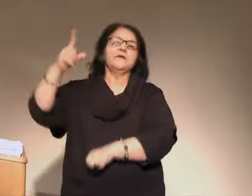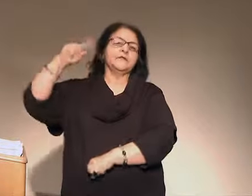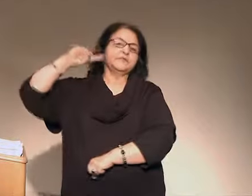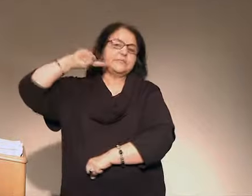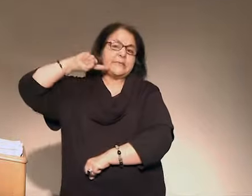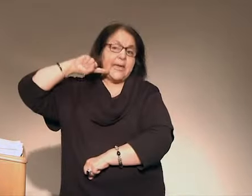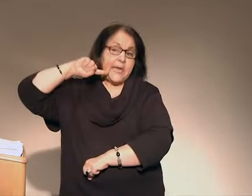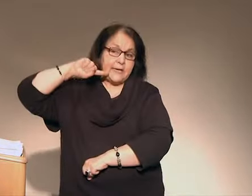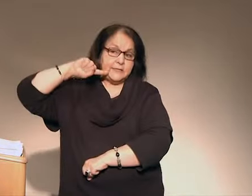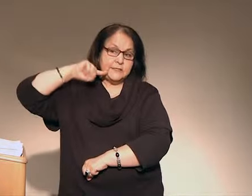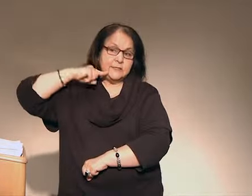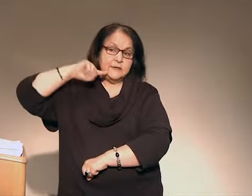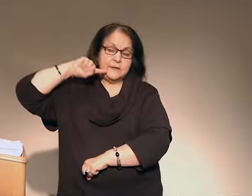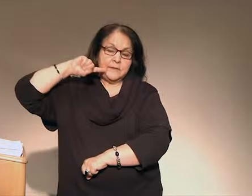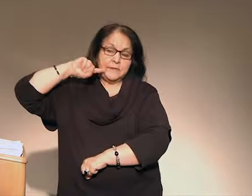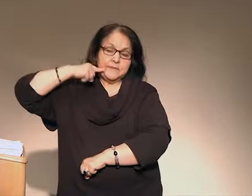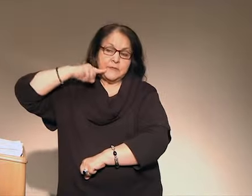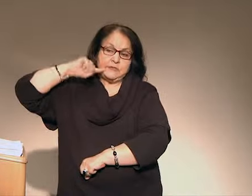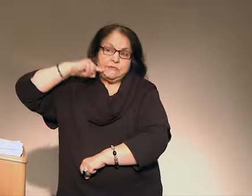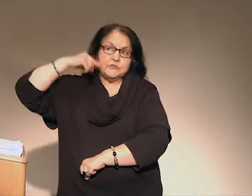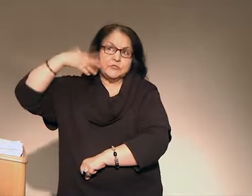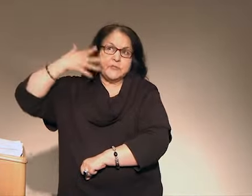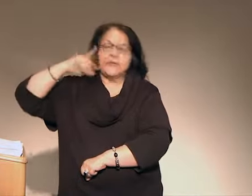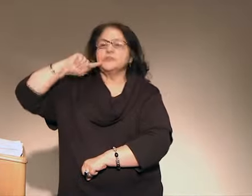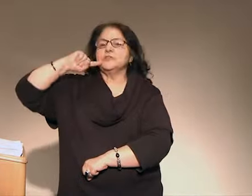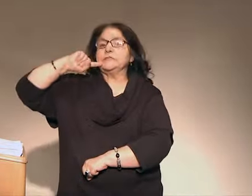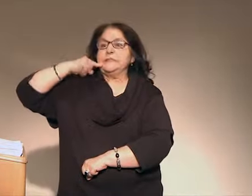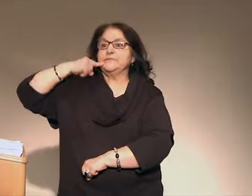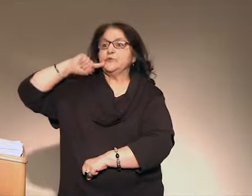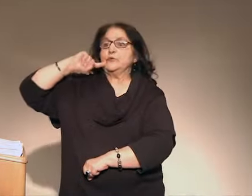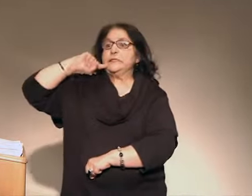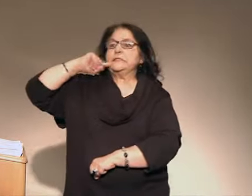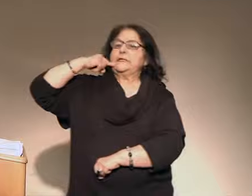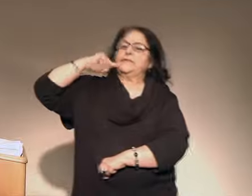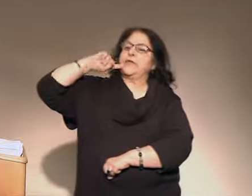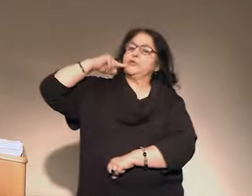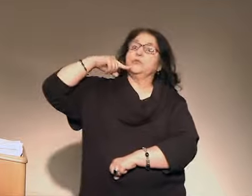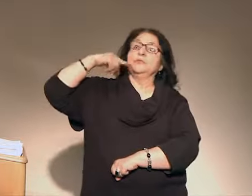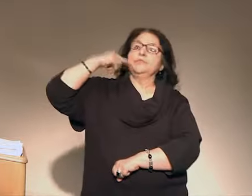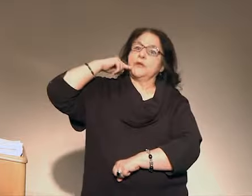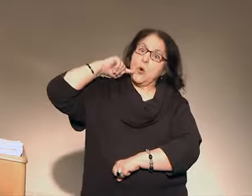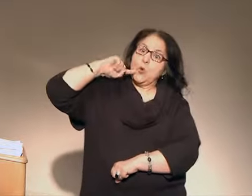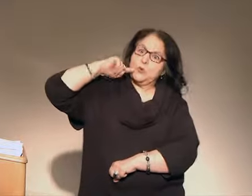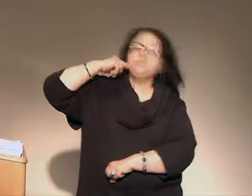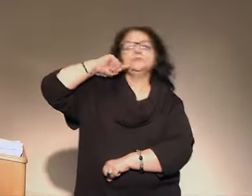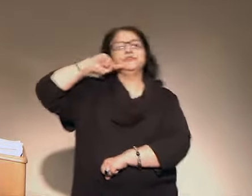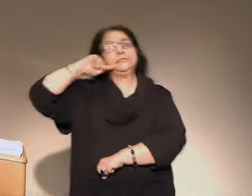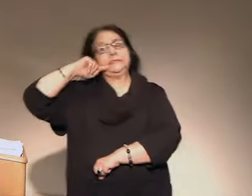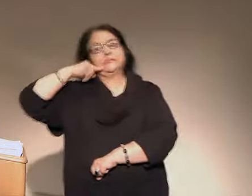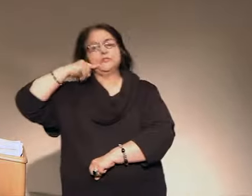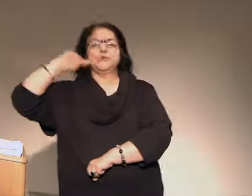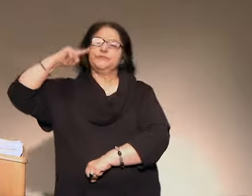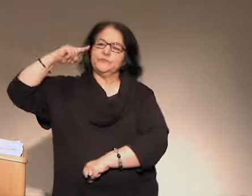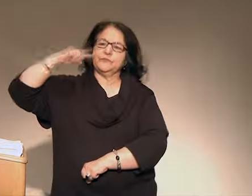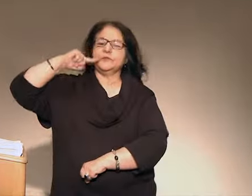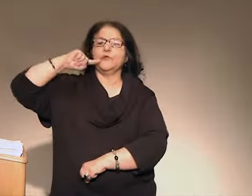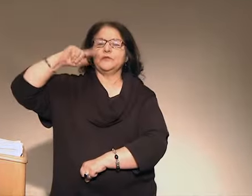Next one is candy. And just imagine that if you eat a lot of candy, you will make a hole in your teeth. So hopefully that'll